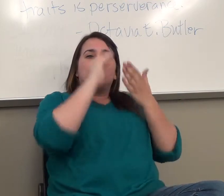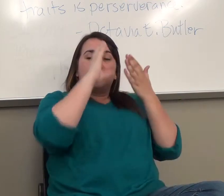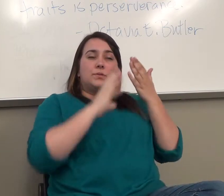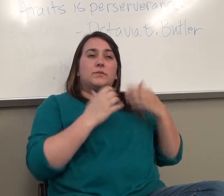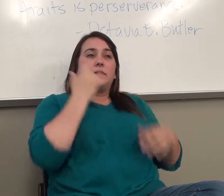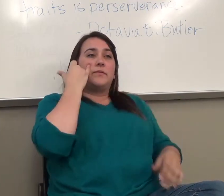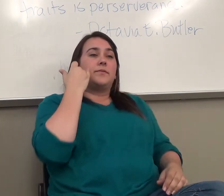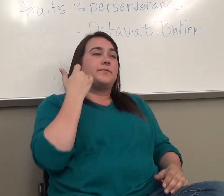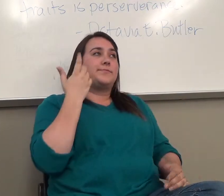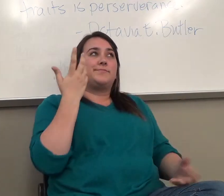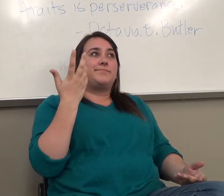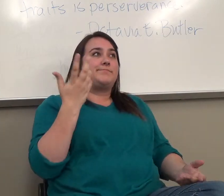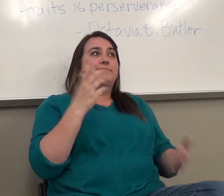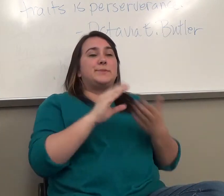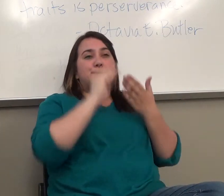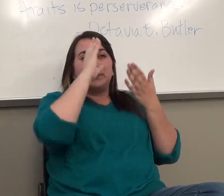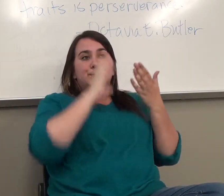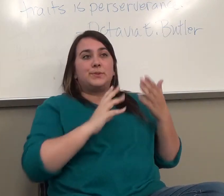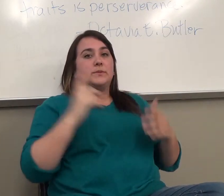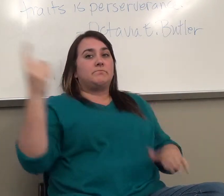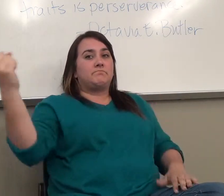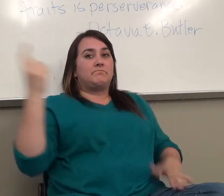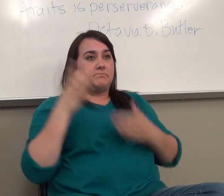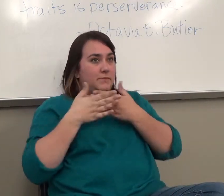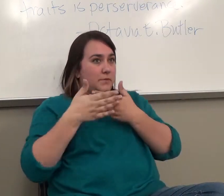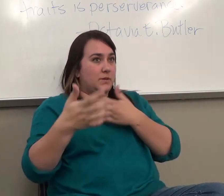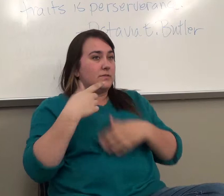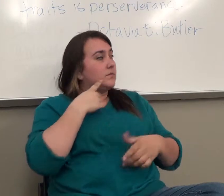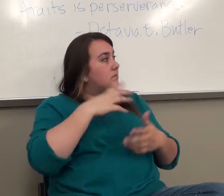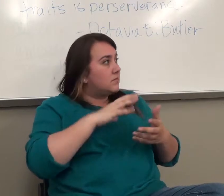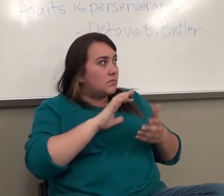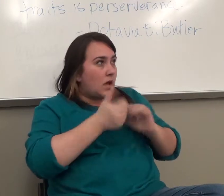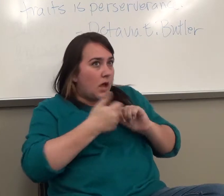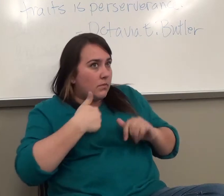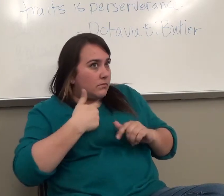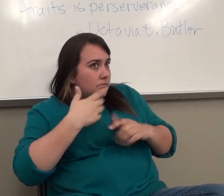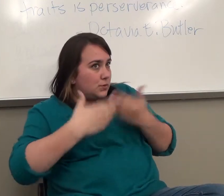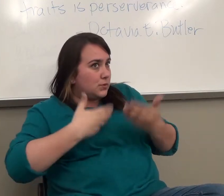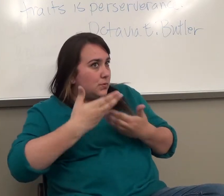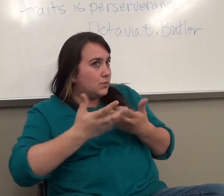me from now on and says, how am I doing in the class? I'm gonna say,